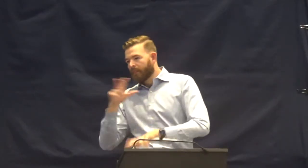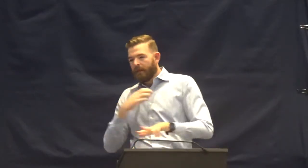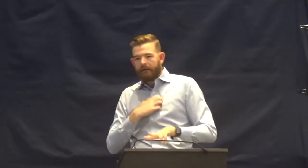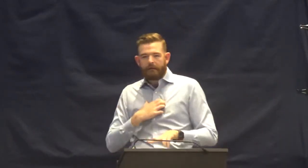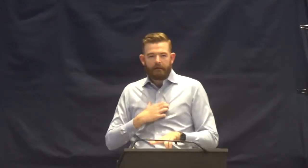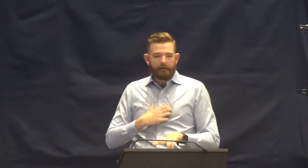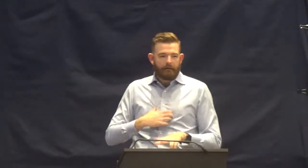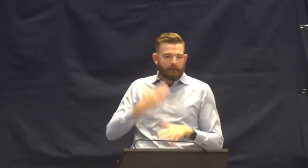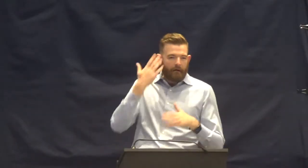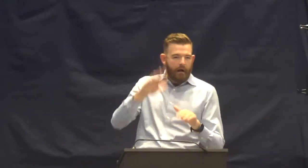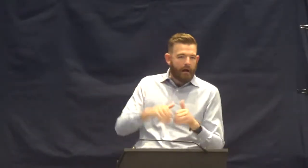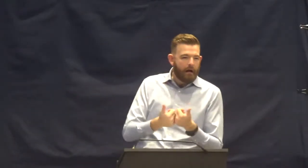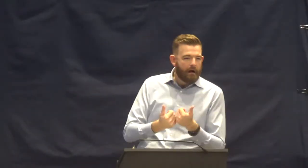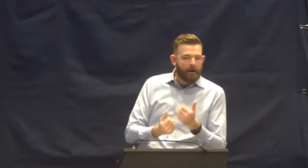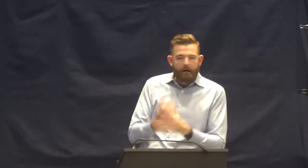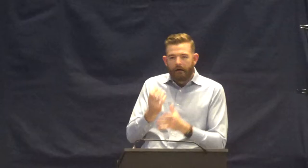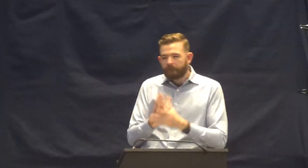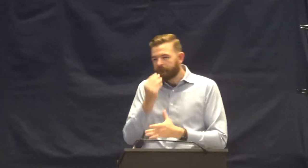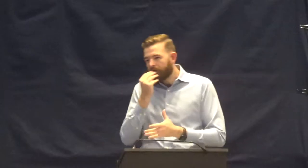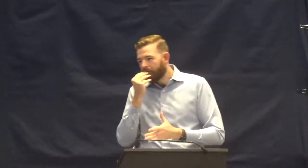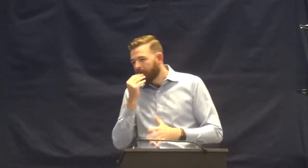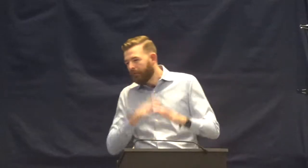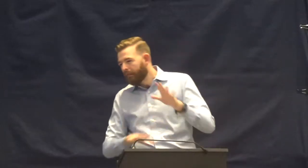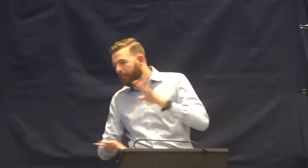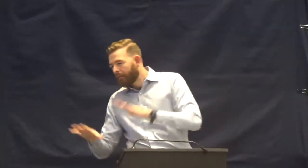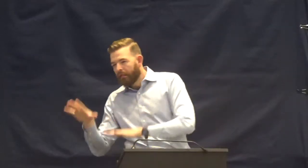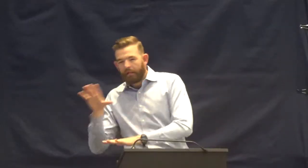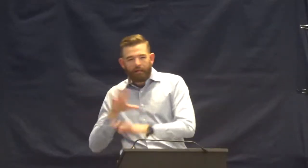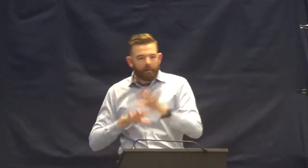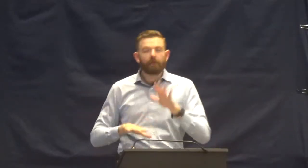or grow crops. They were in danger of starving.